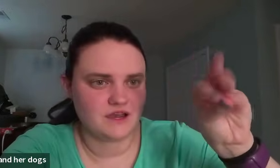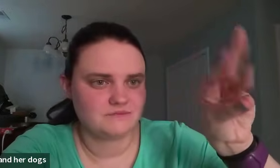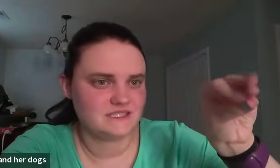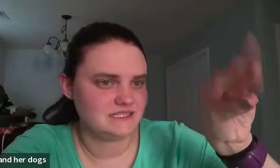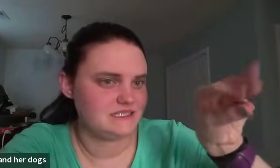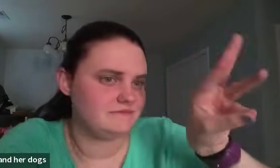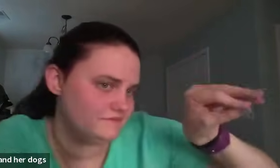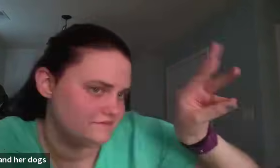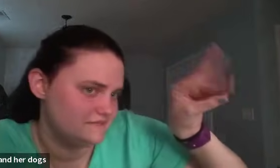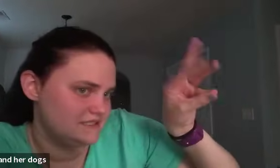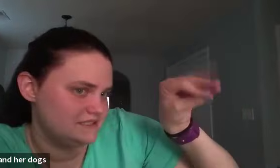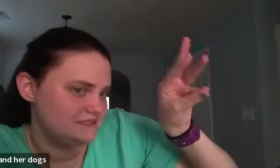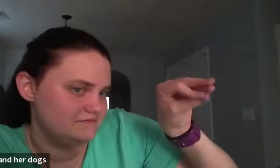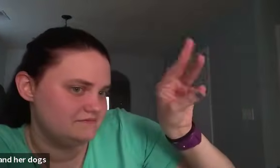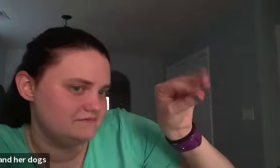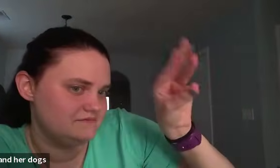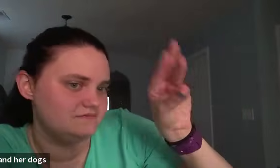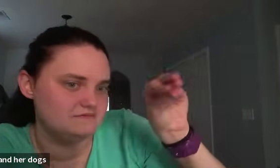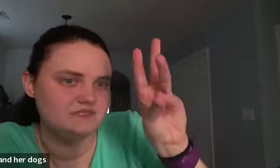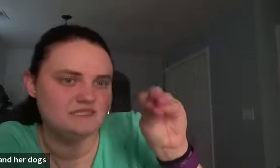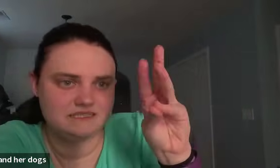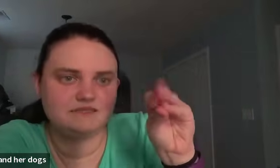top. 60, 60, 60.